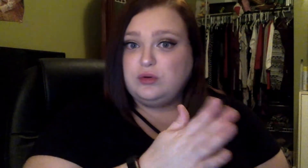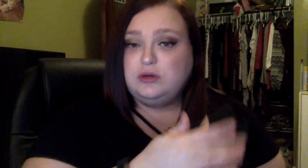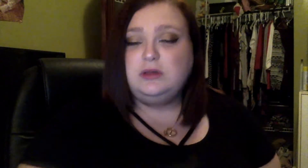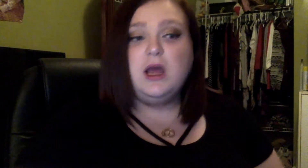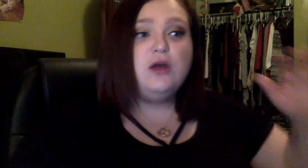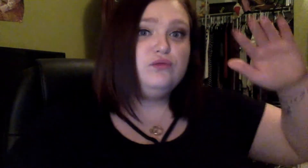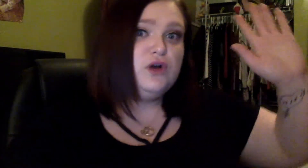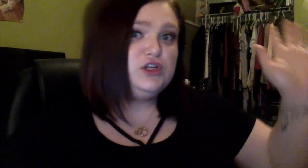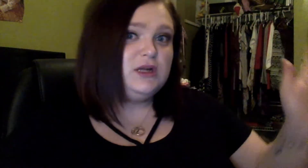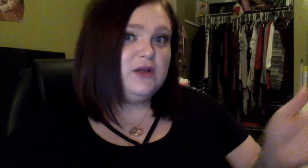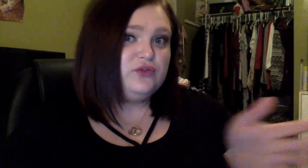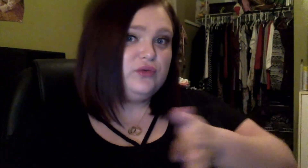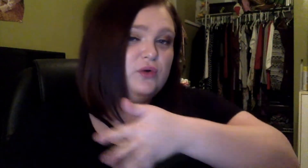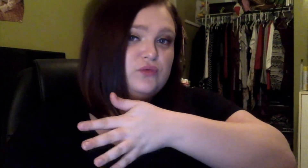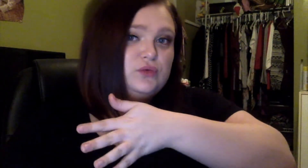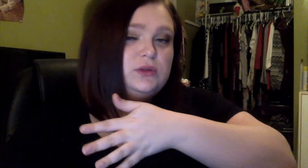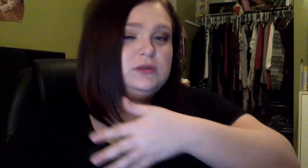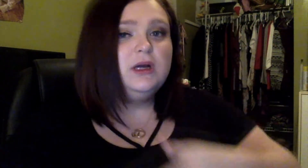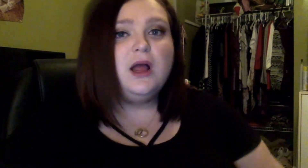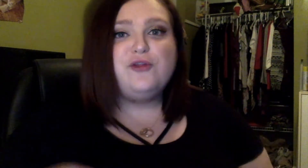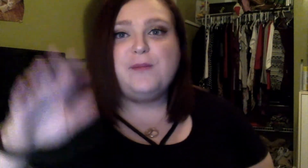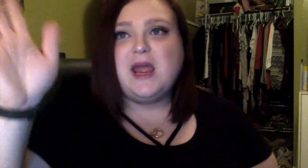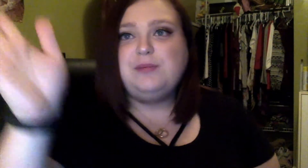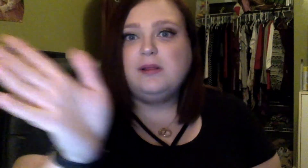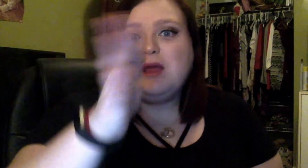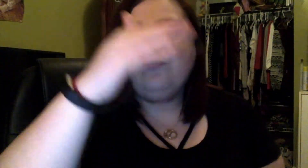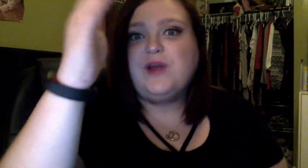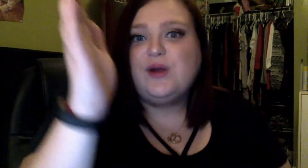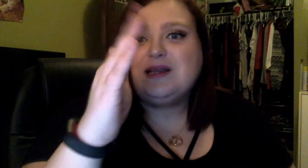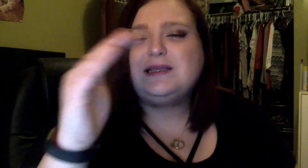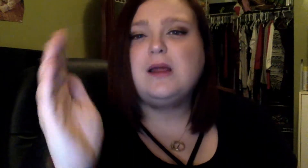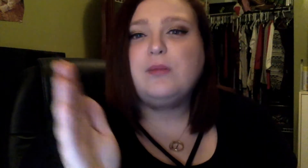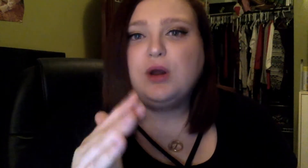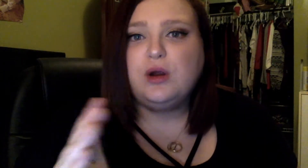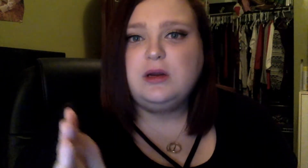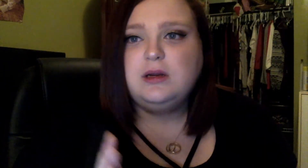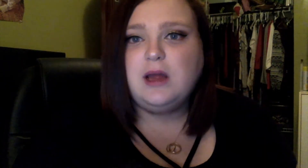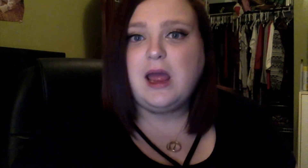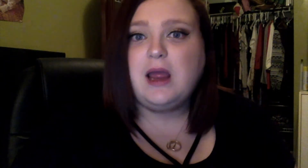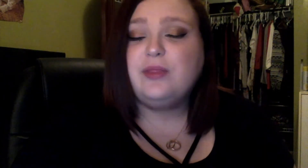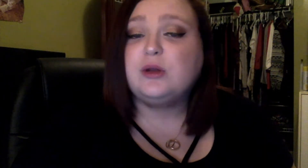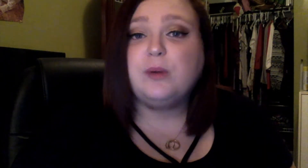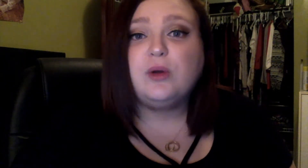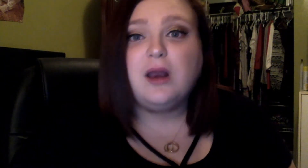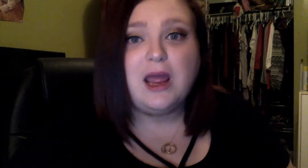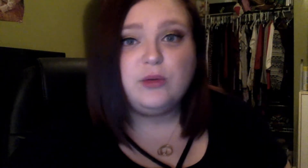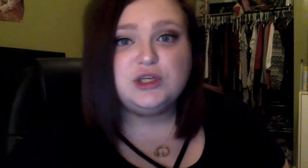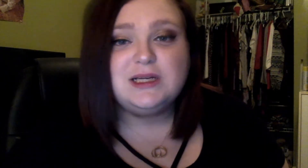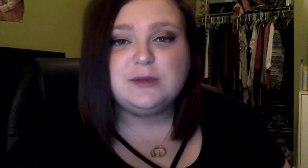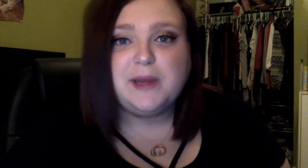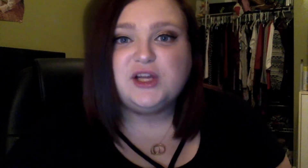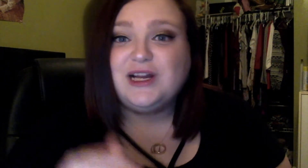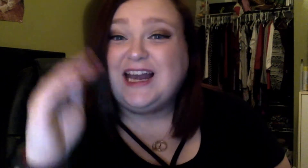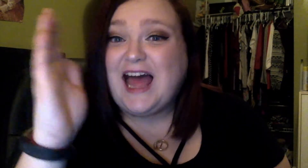rule. Russian has their own rule. They may be like very similar in the spoken languages, especially